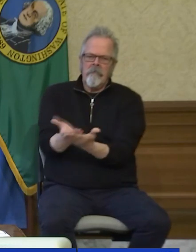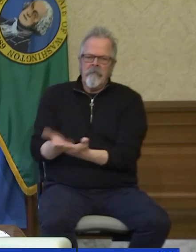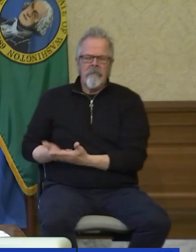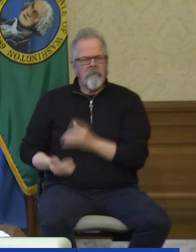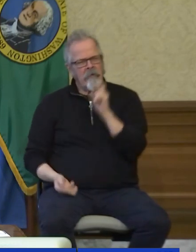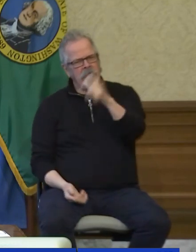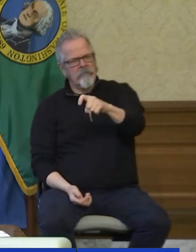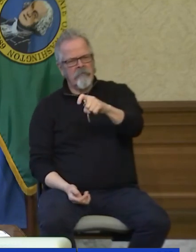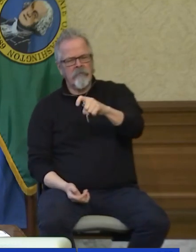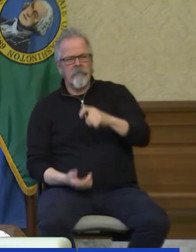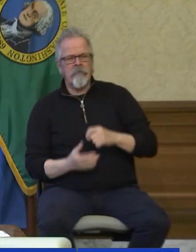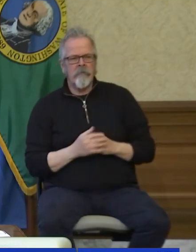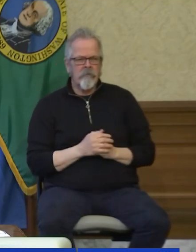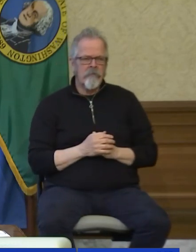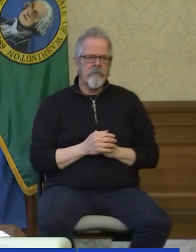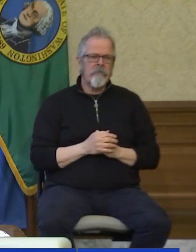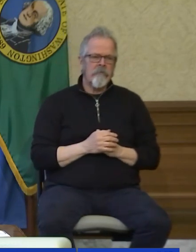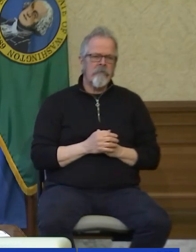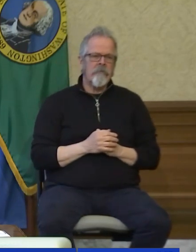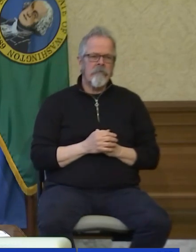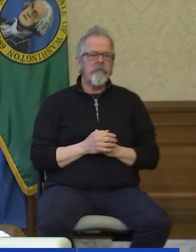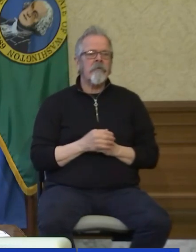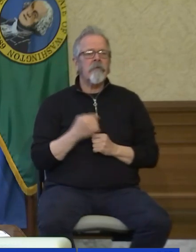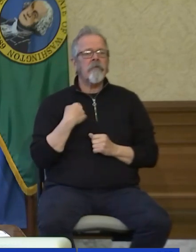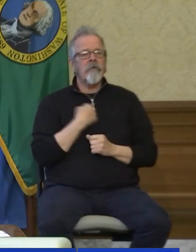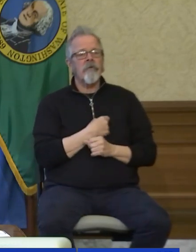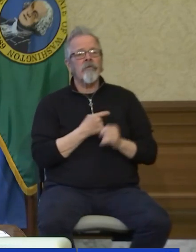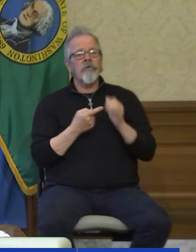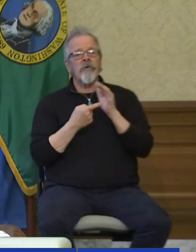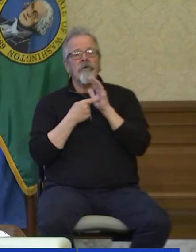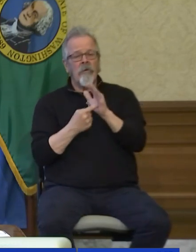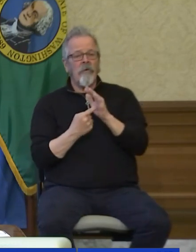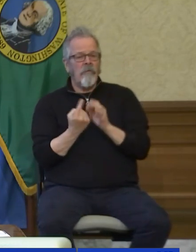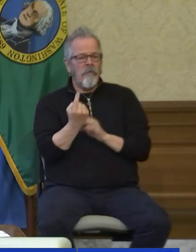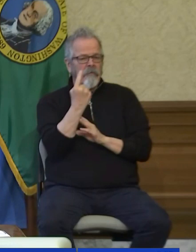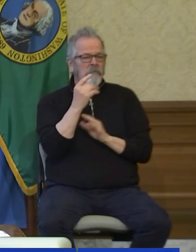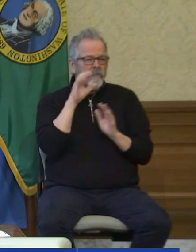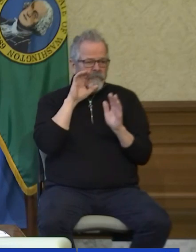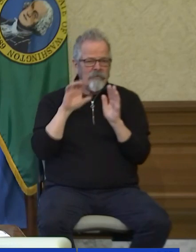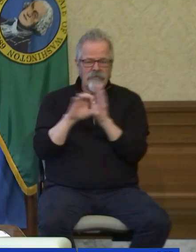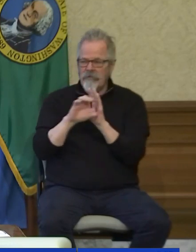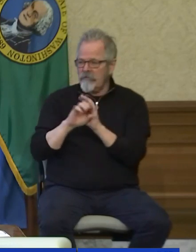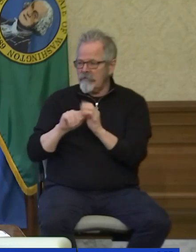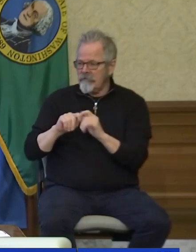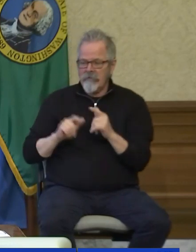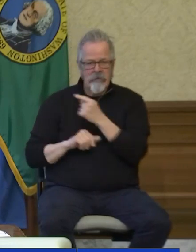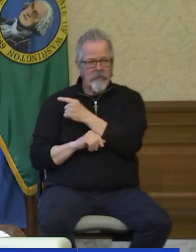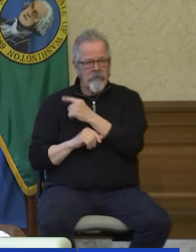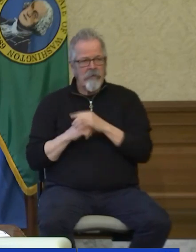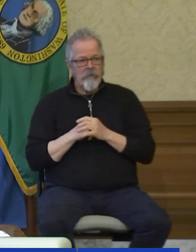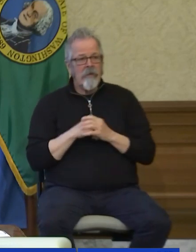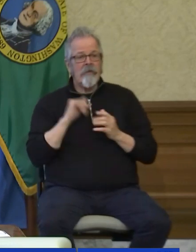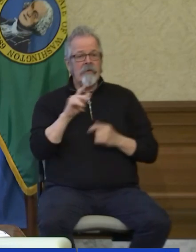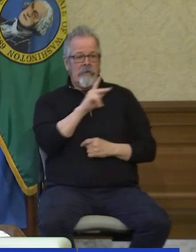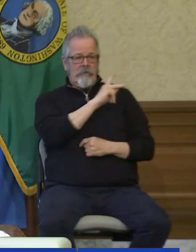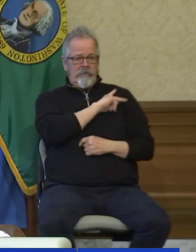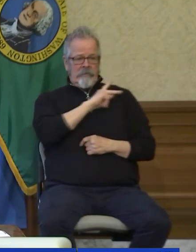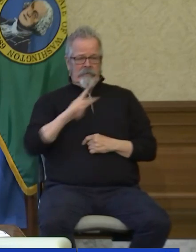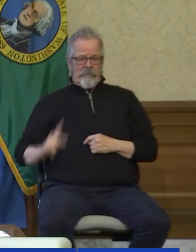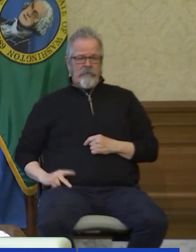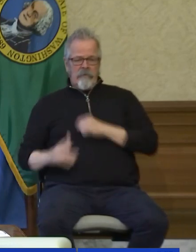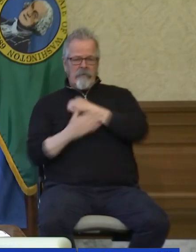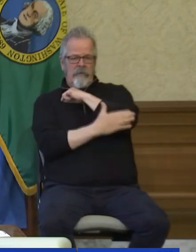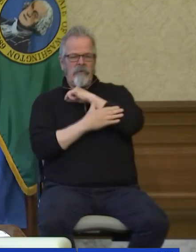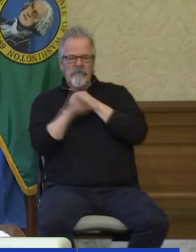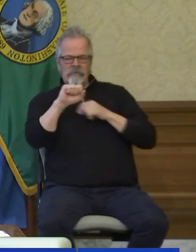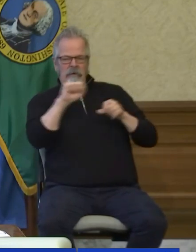is just a representative sample of one of our great counties. You'll notice that the black dots